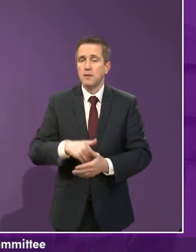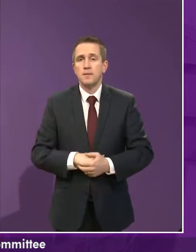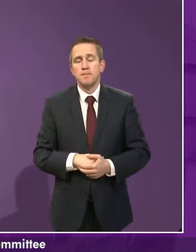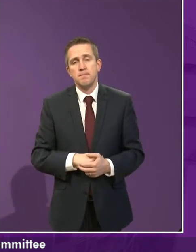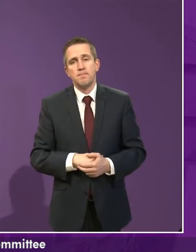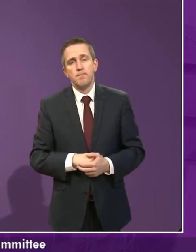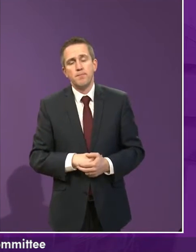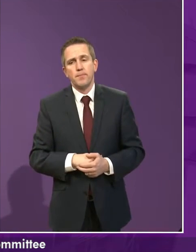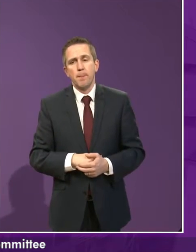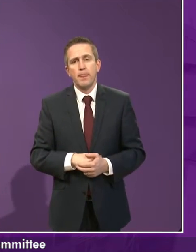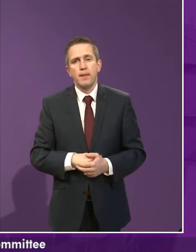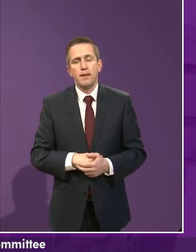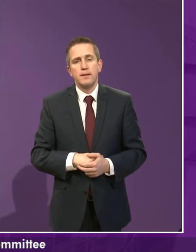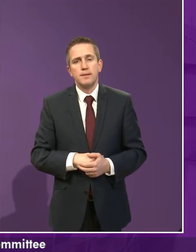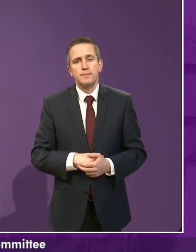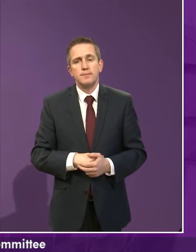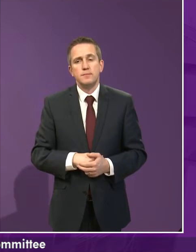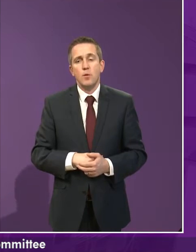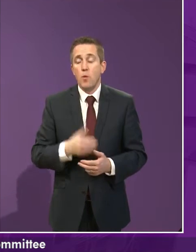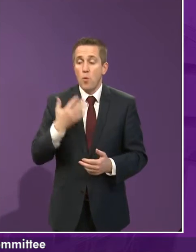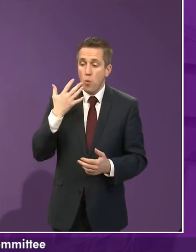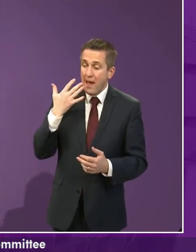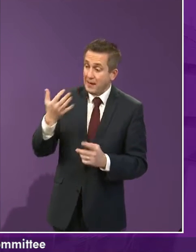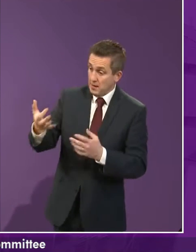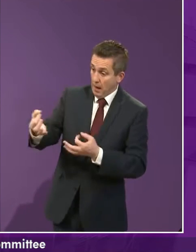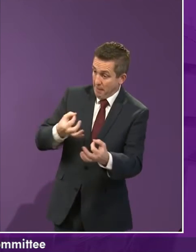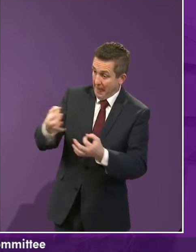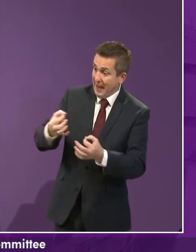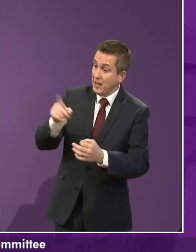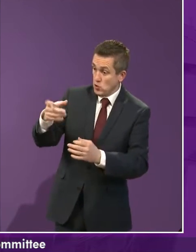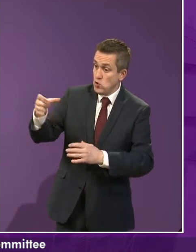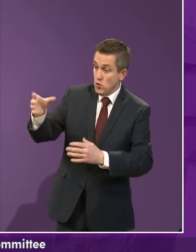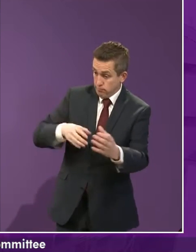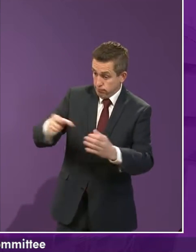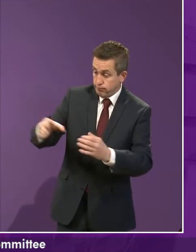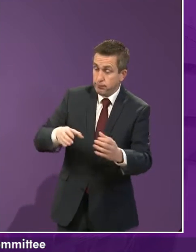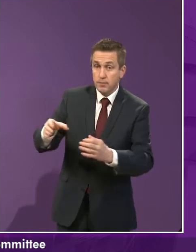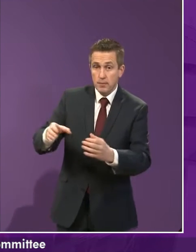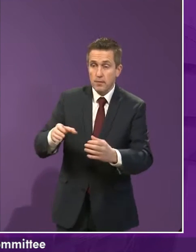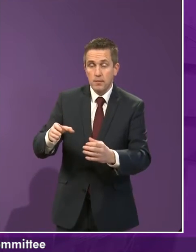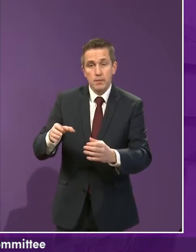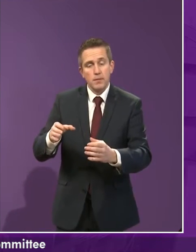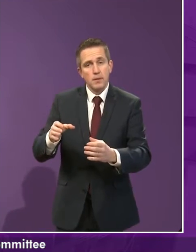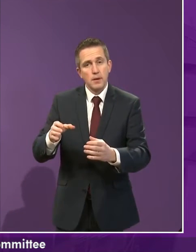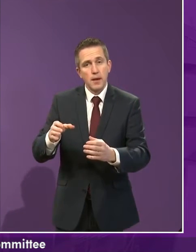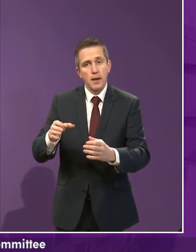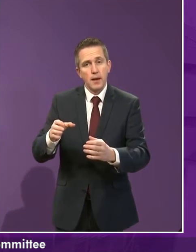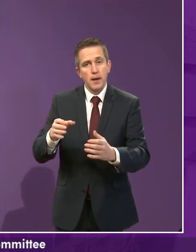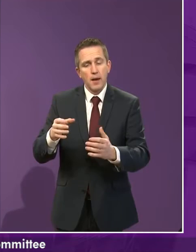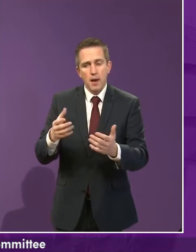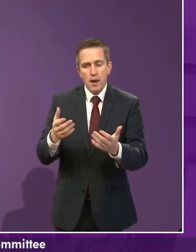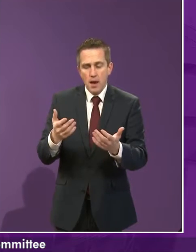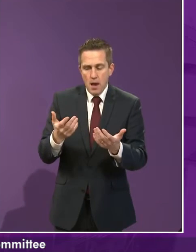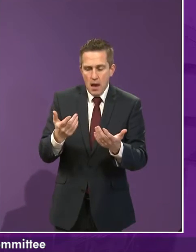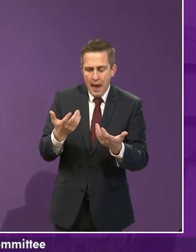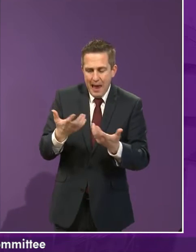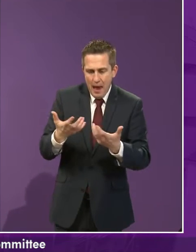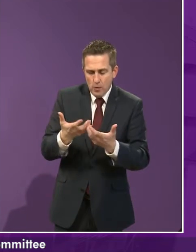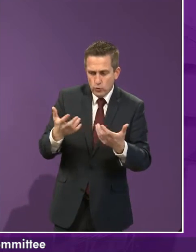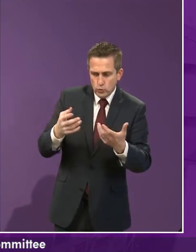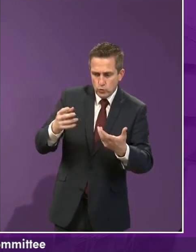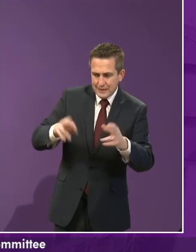from an admissions point of view where, Jeremy's issue that he's raised here around